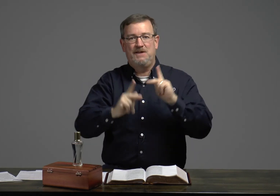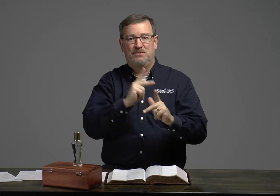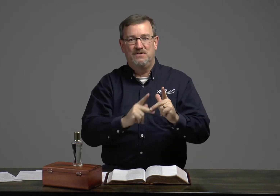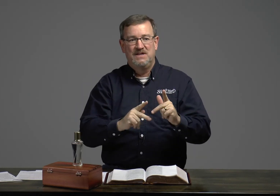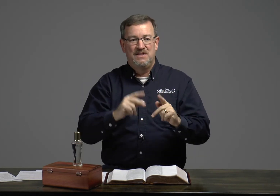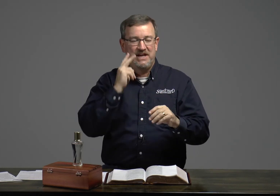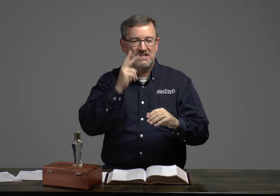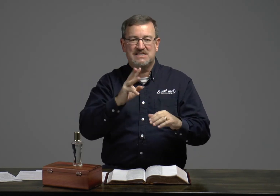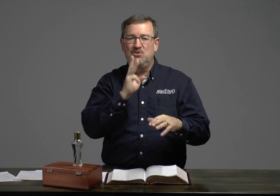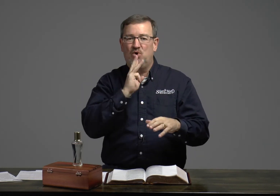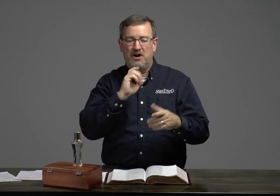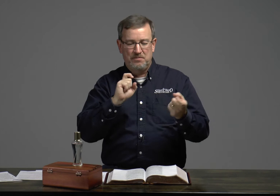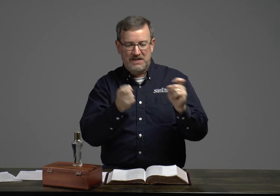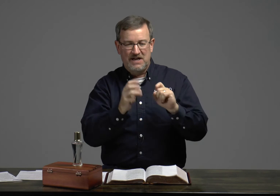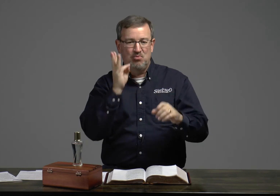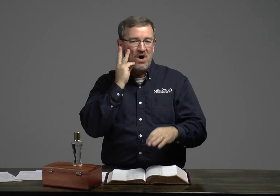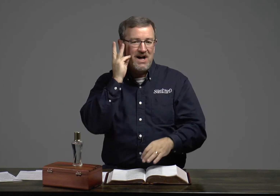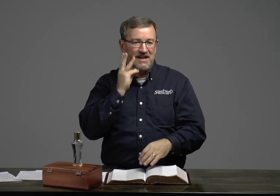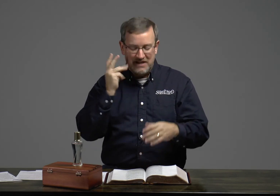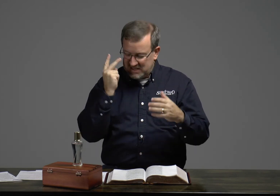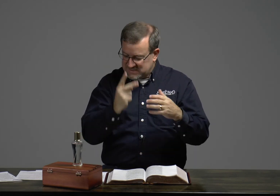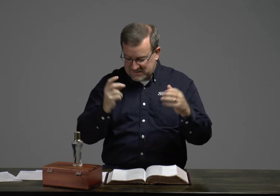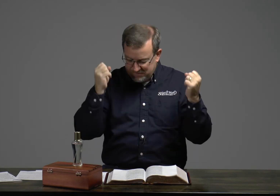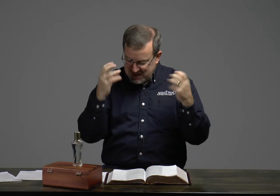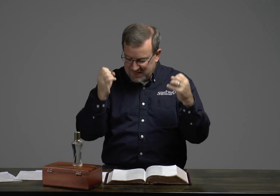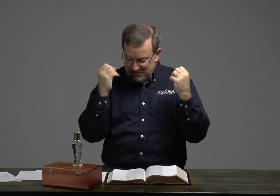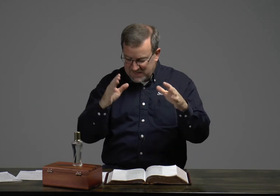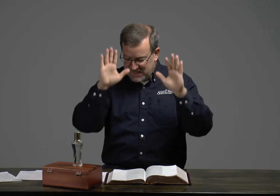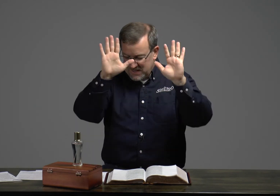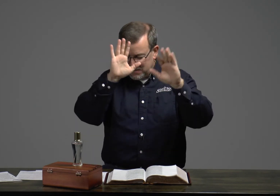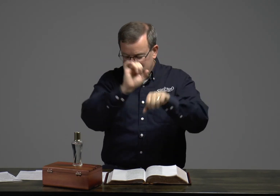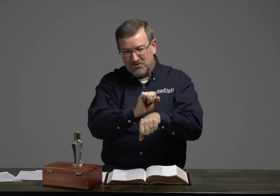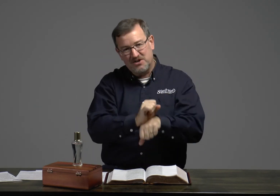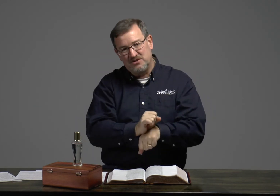people. They had seen water become wine. They had seen many, many miracles.